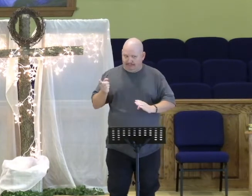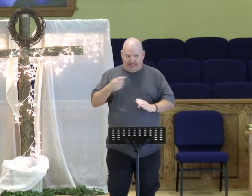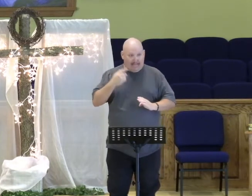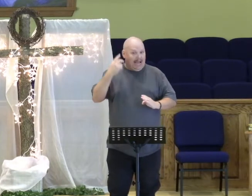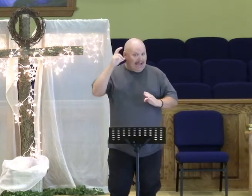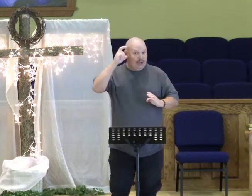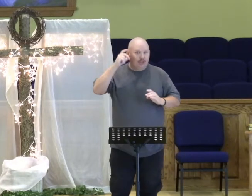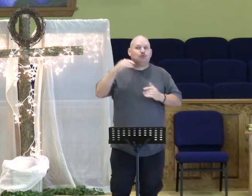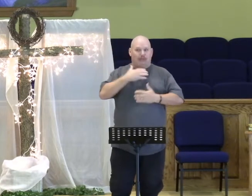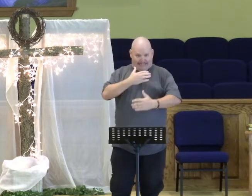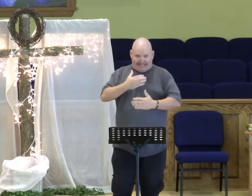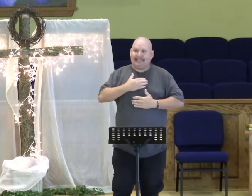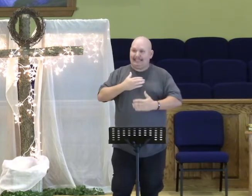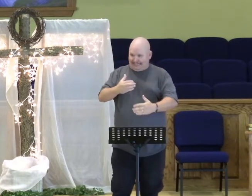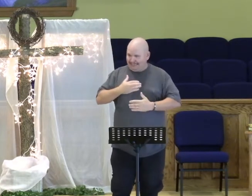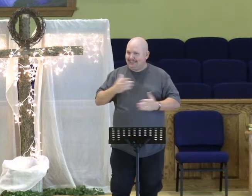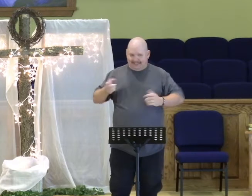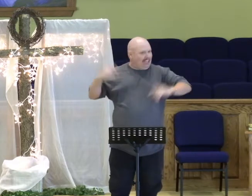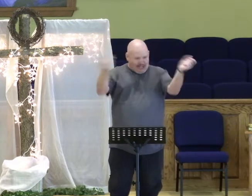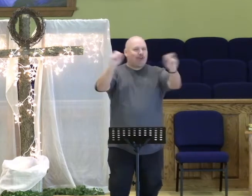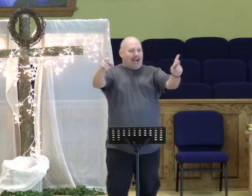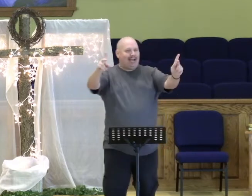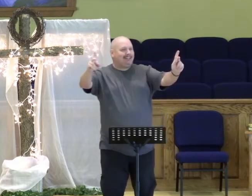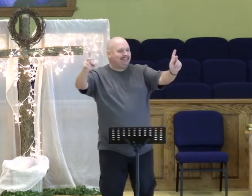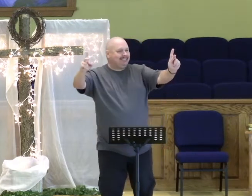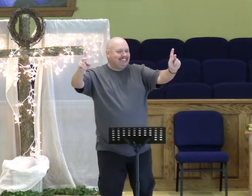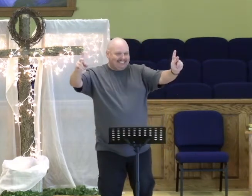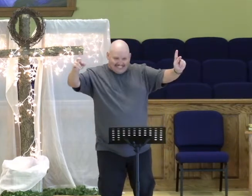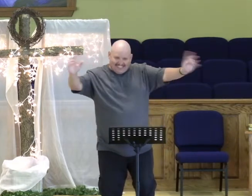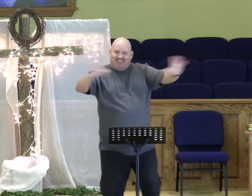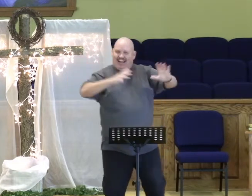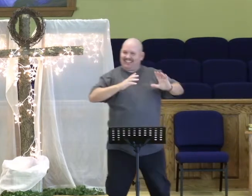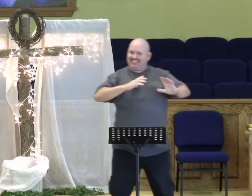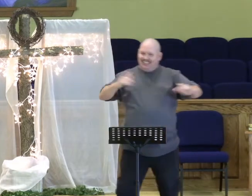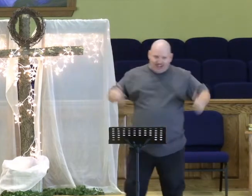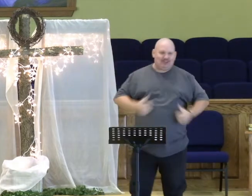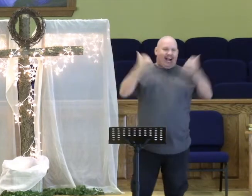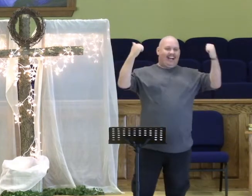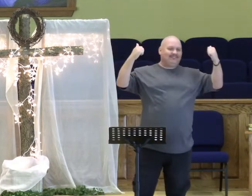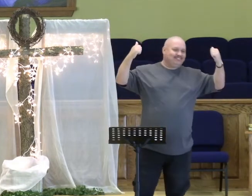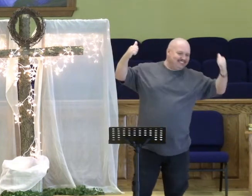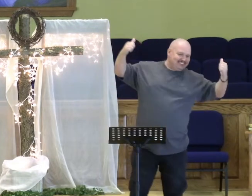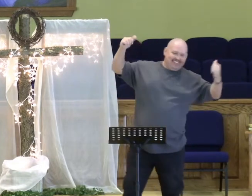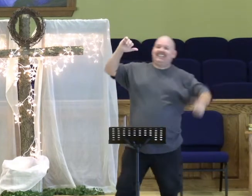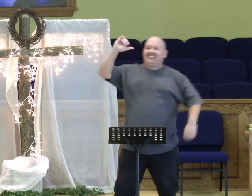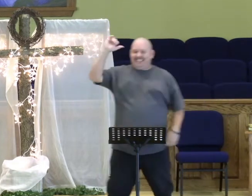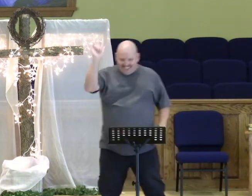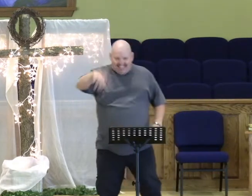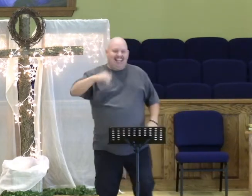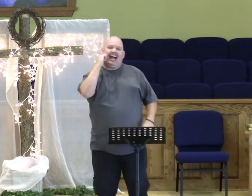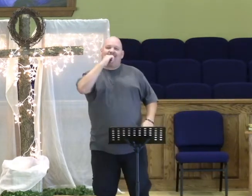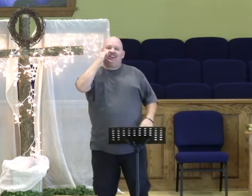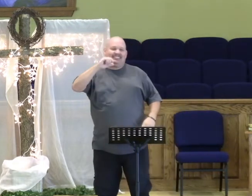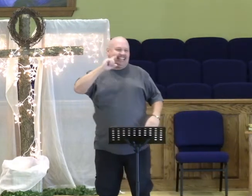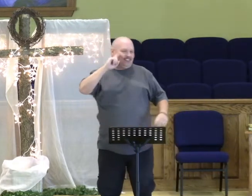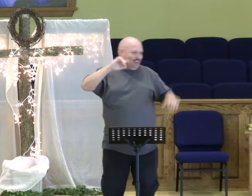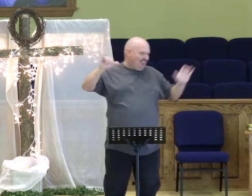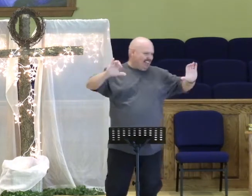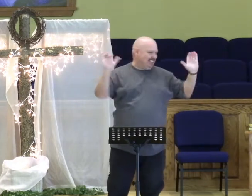quiet. Everyone's so quiet. You can hear everyone breathing. That's okay. That's fine. You survived. That is how